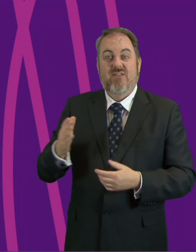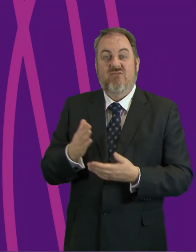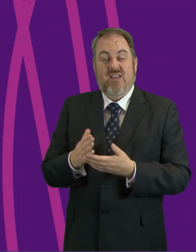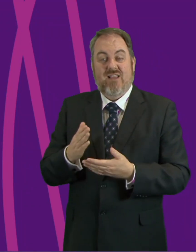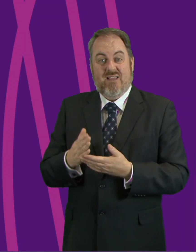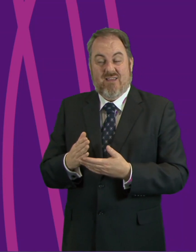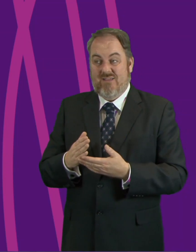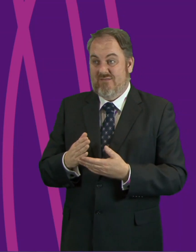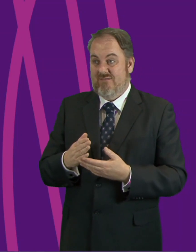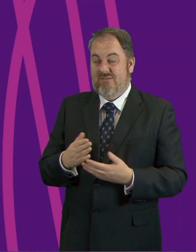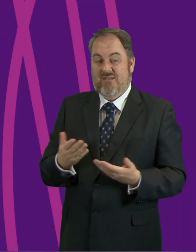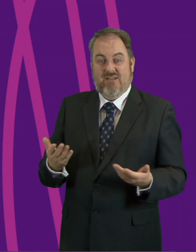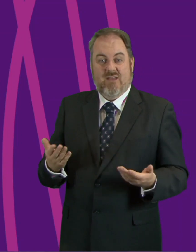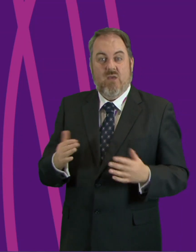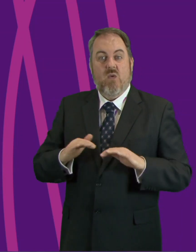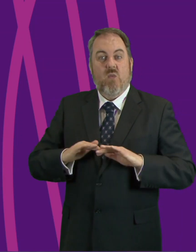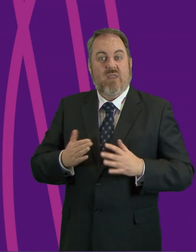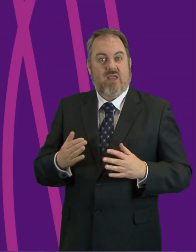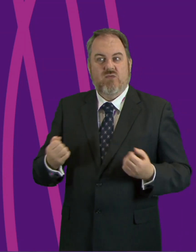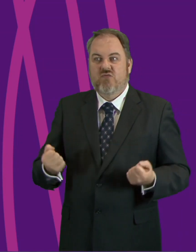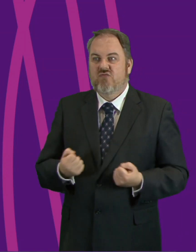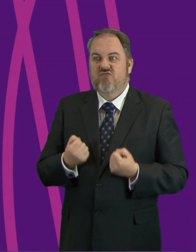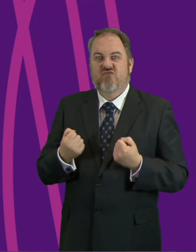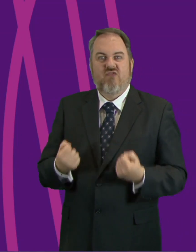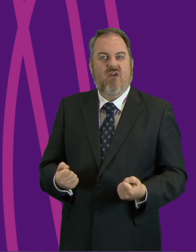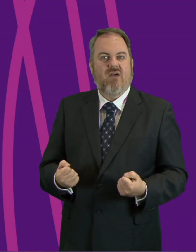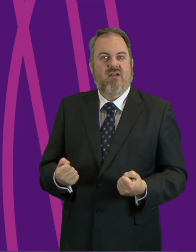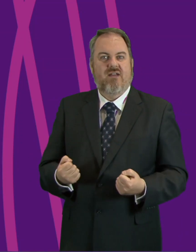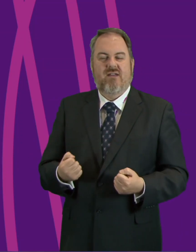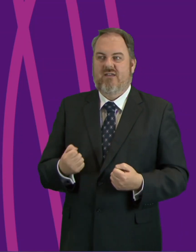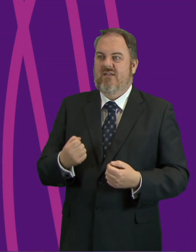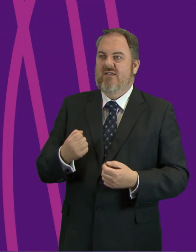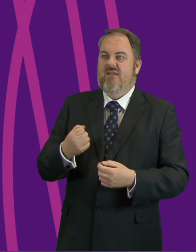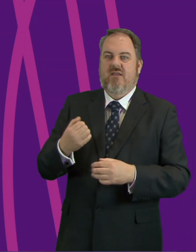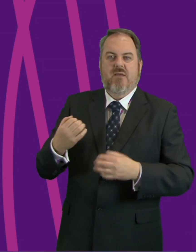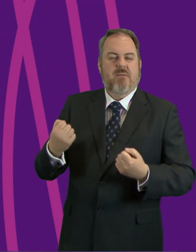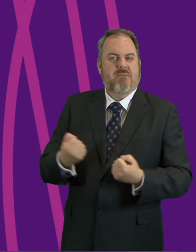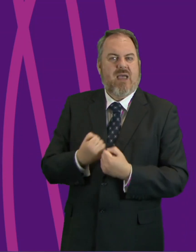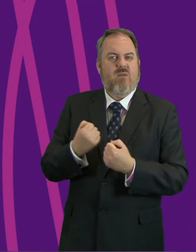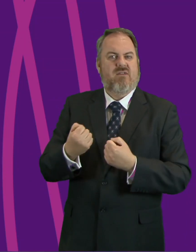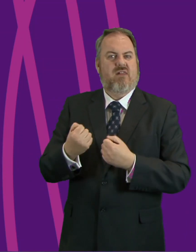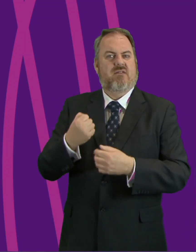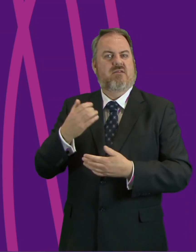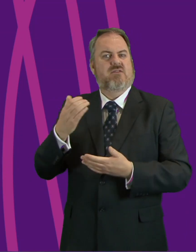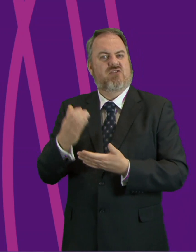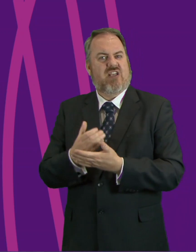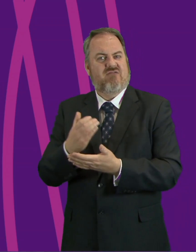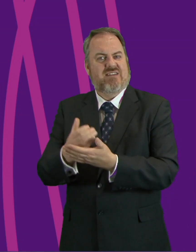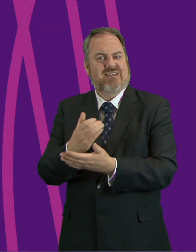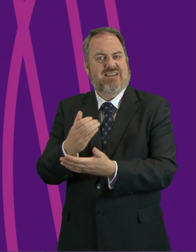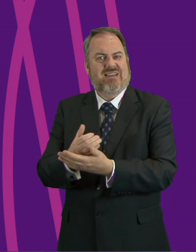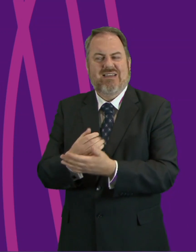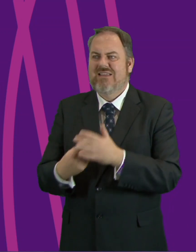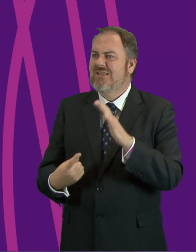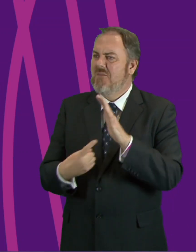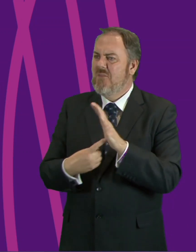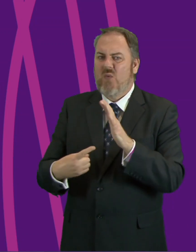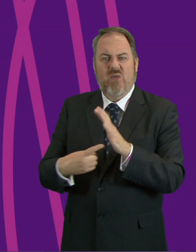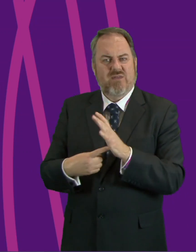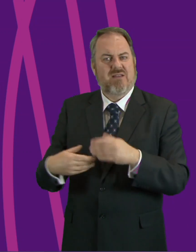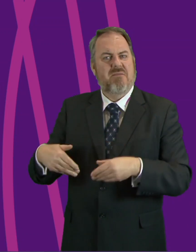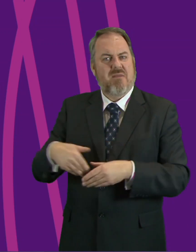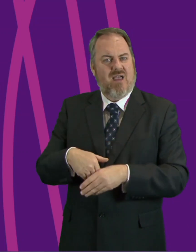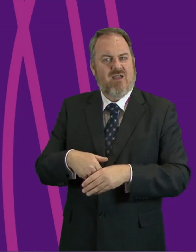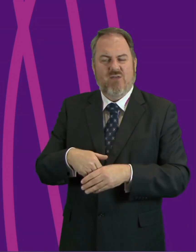Our country without a strong, vibrant, dynamic third sector would not be the strong, dynamic country that we want it to be. So it